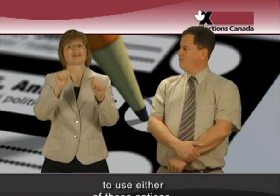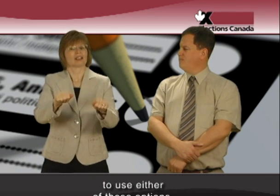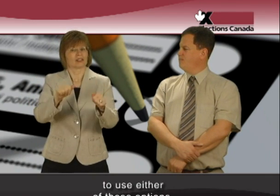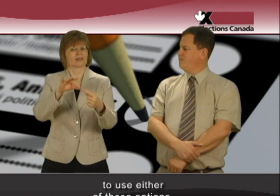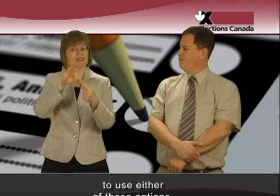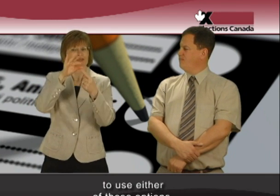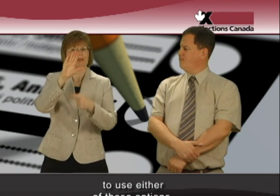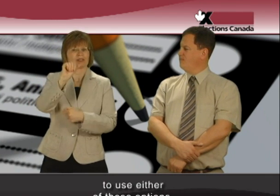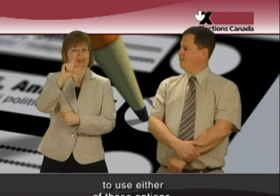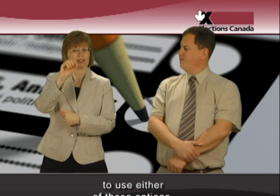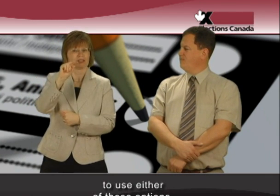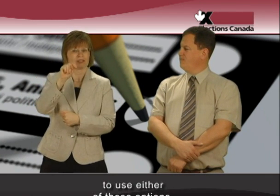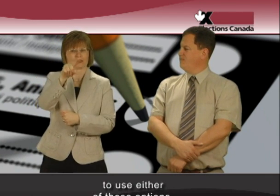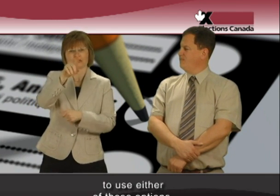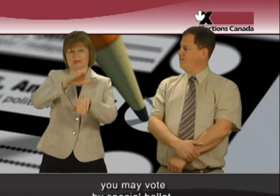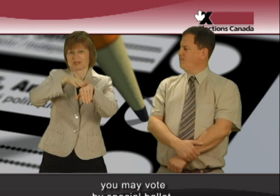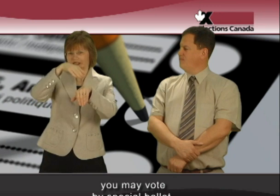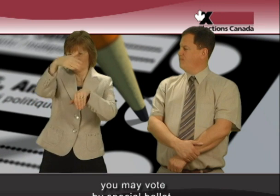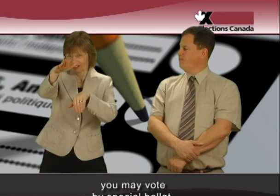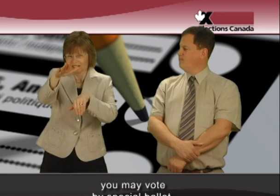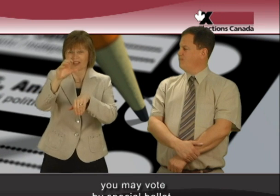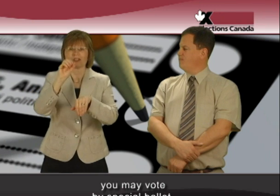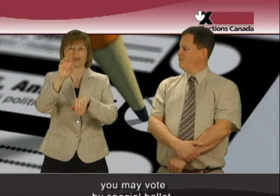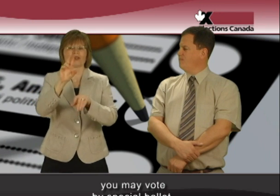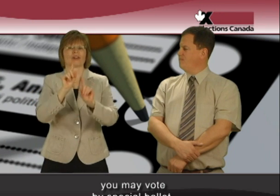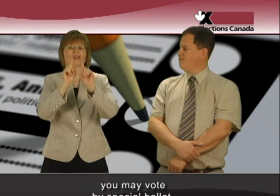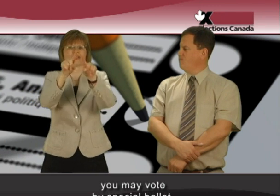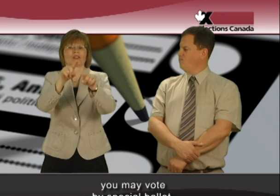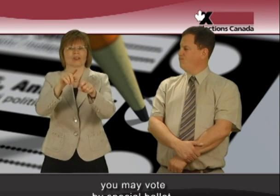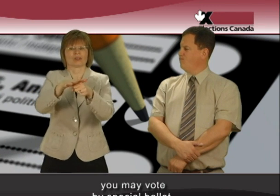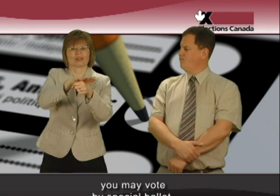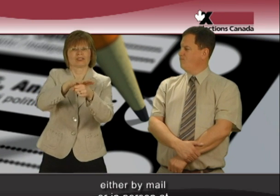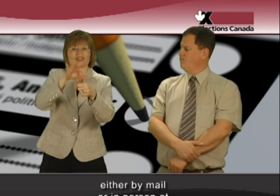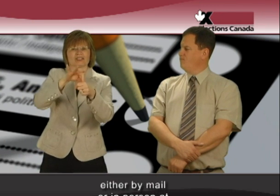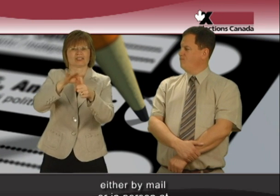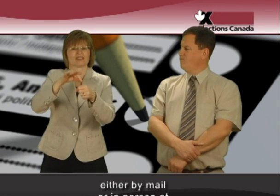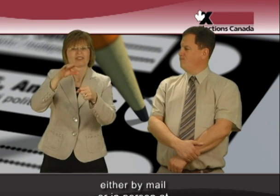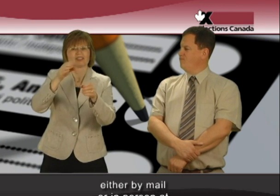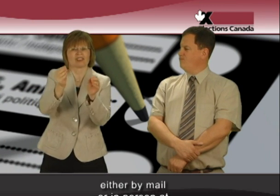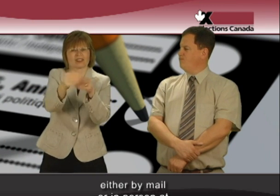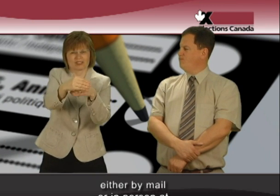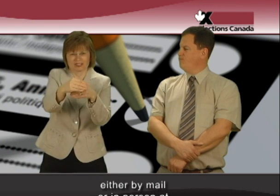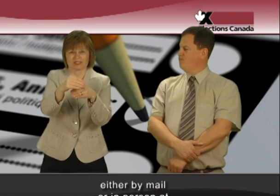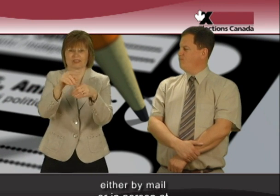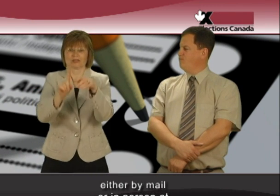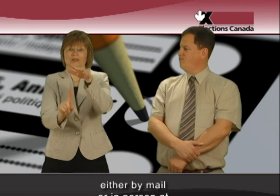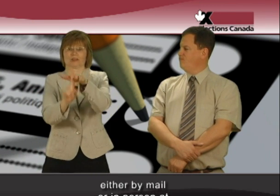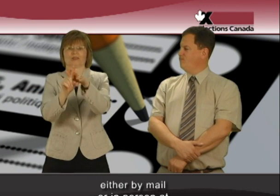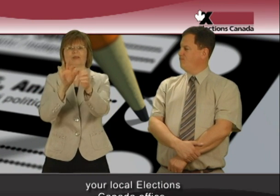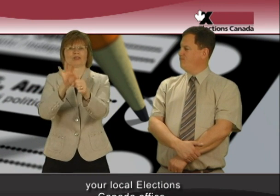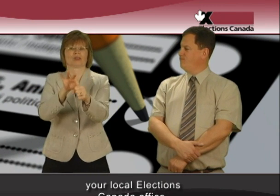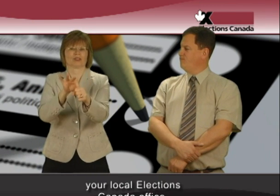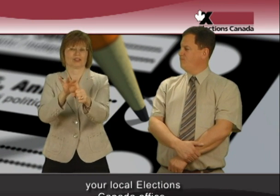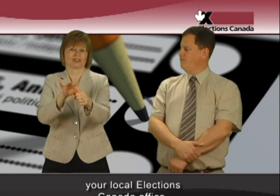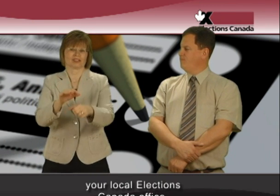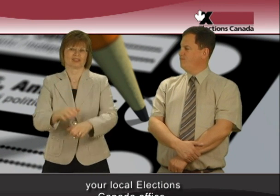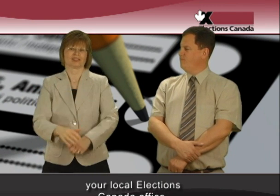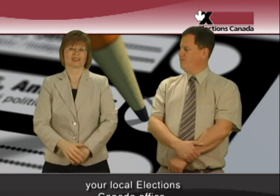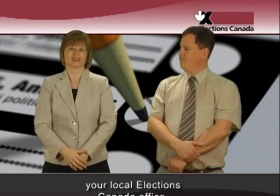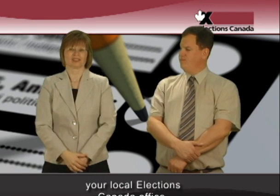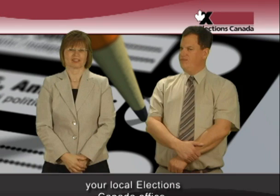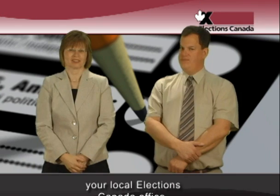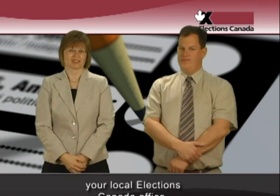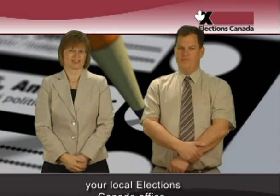wish to use either of those options, you may vote by special ballot, either by mail or in person at your local